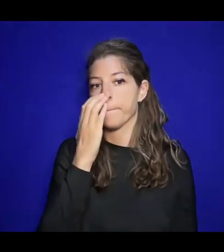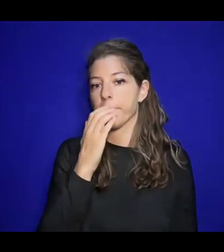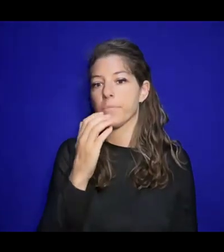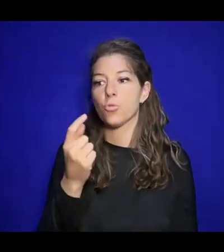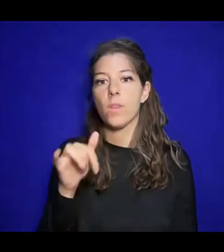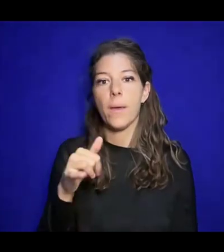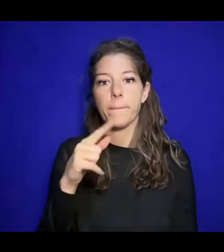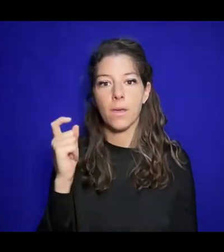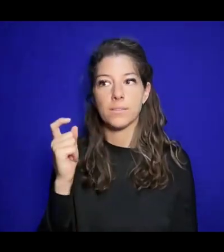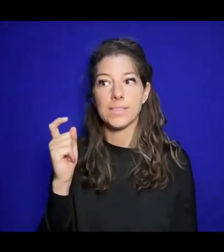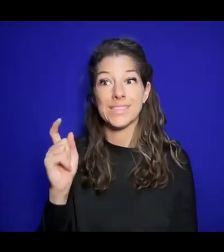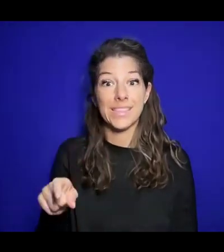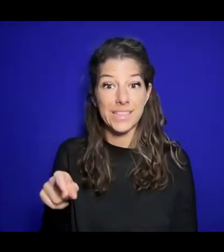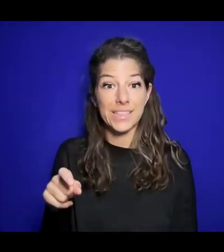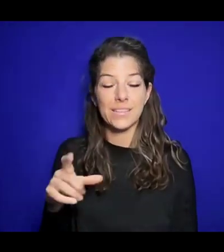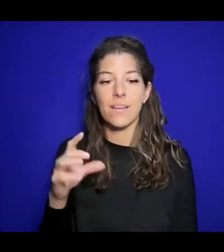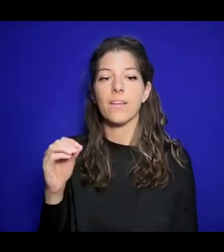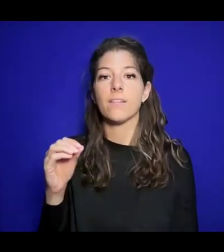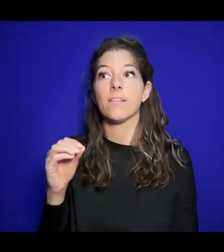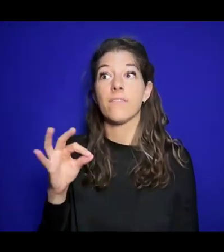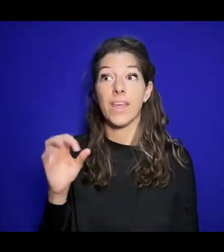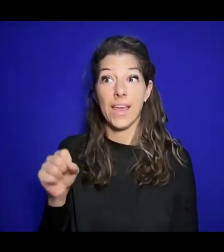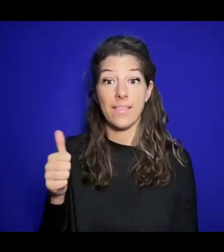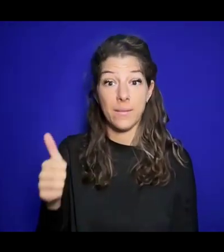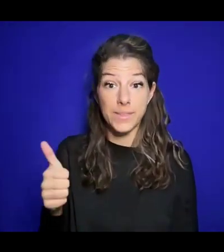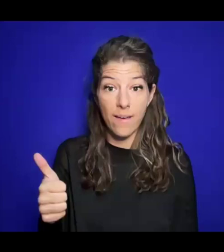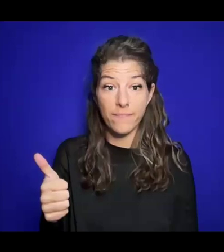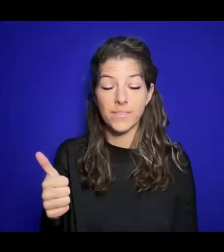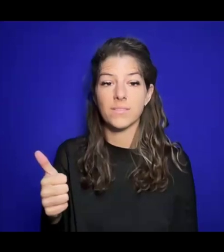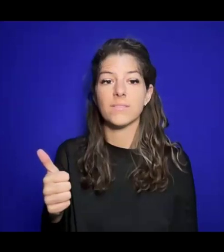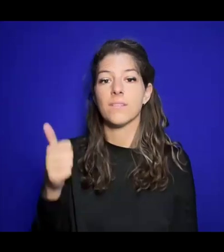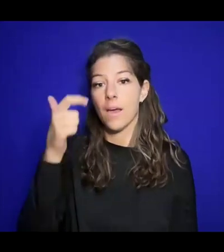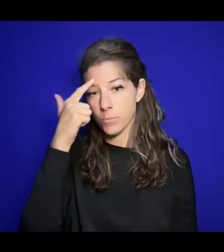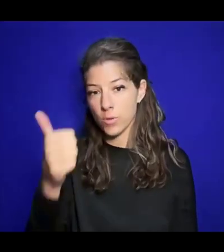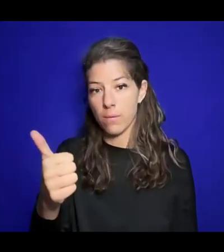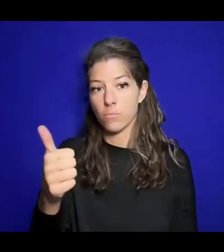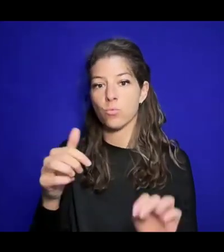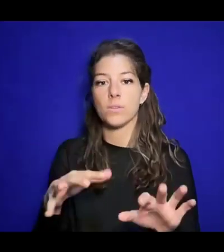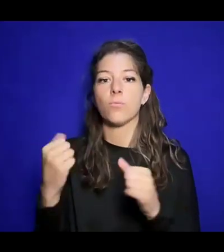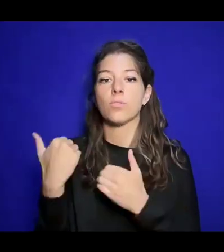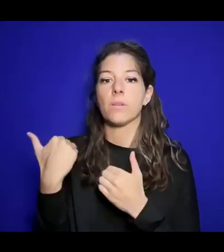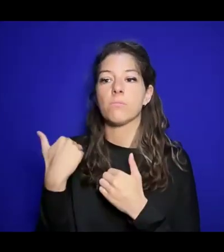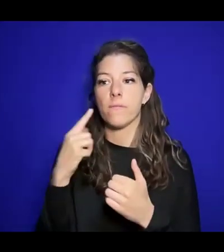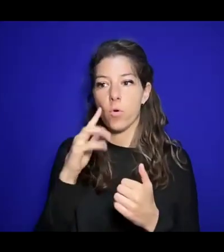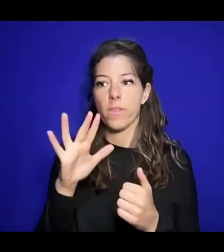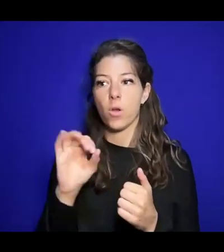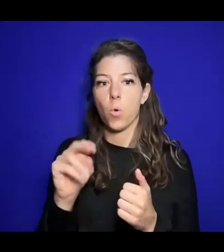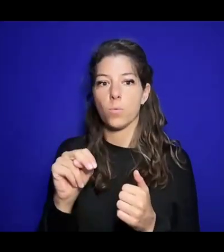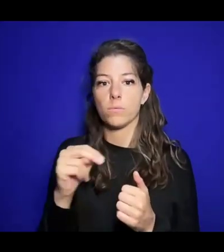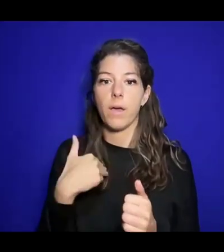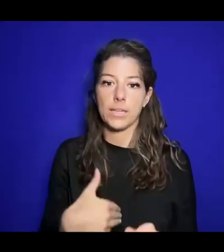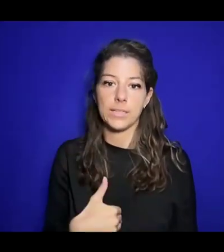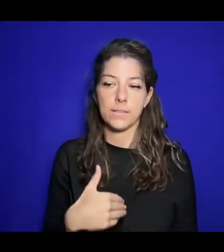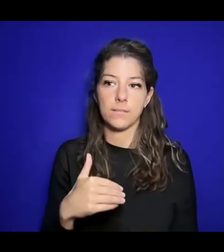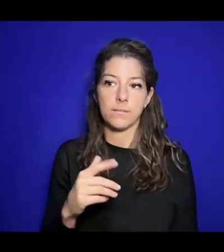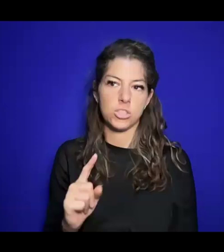it because it's needed, and when they can do it themselves, it's up to them to take responsibility for their own body. That's